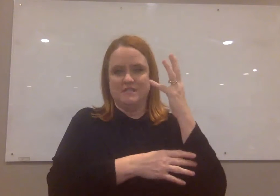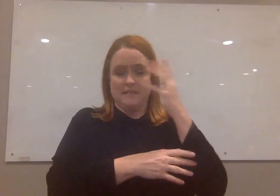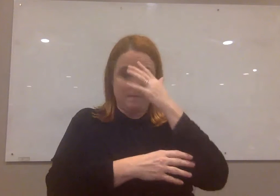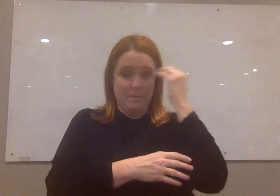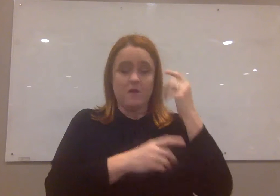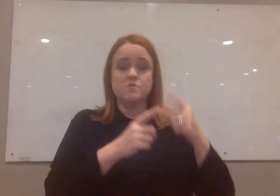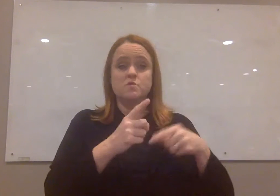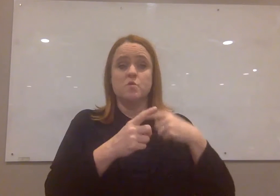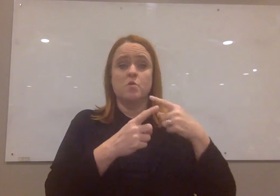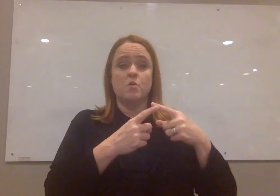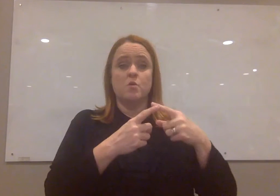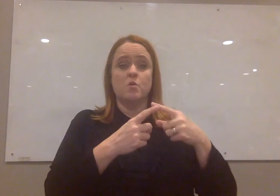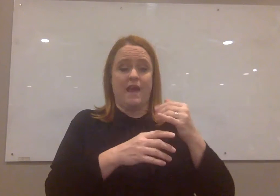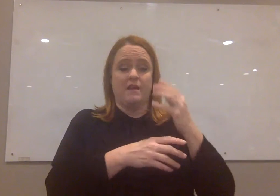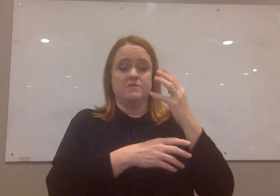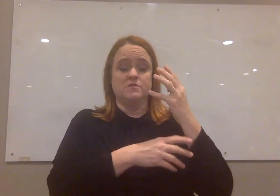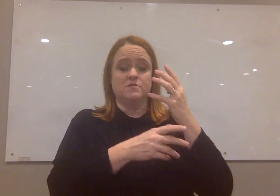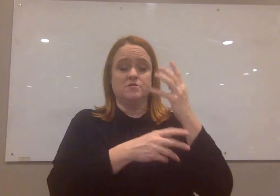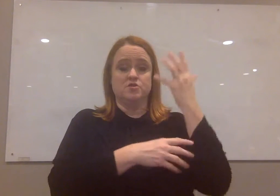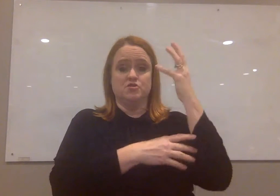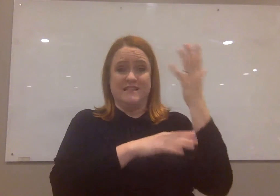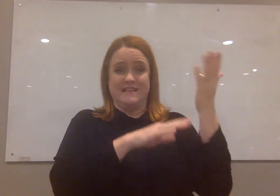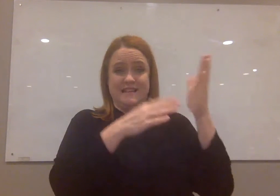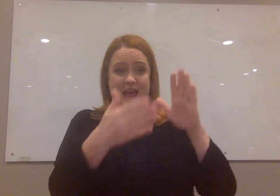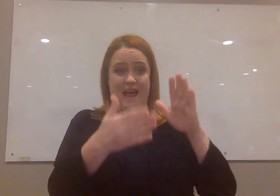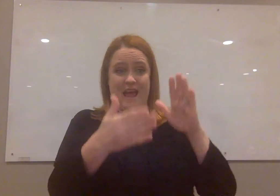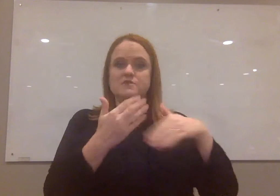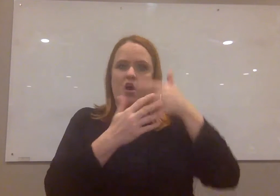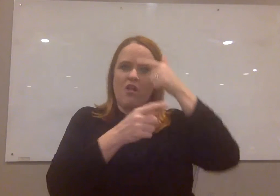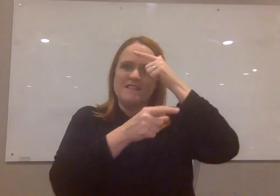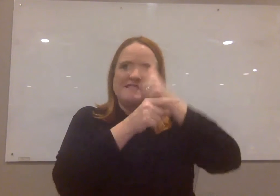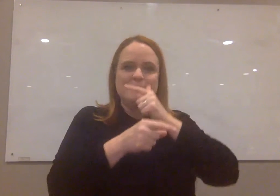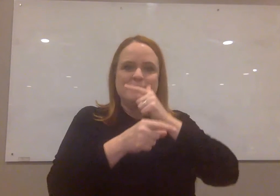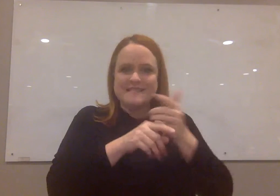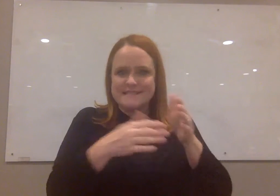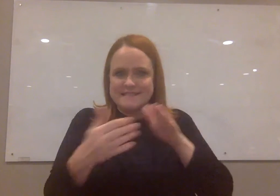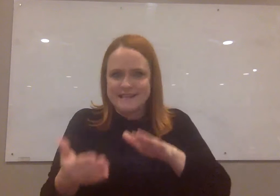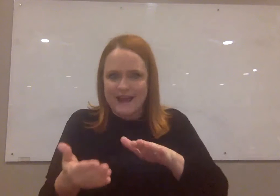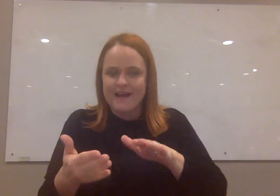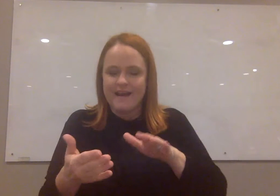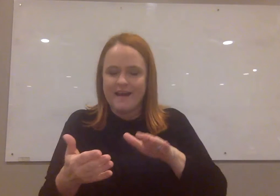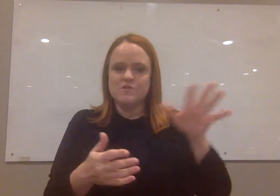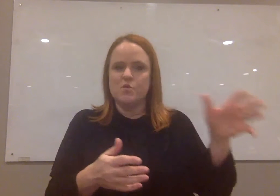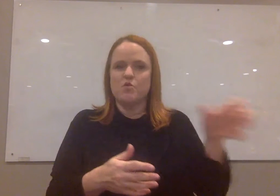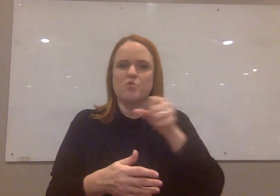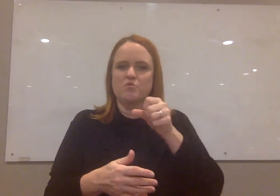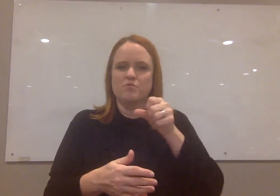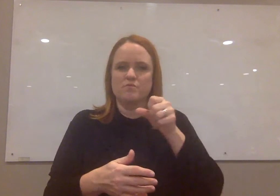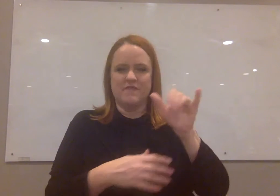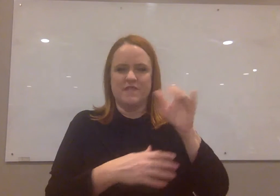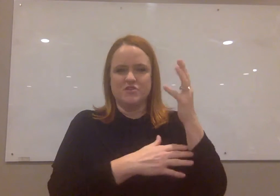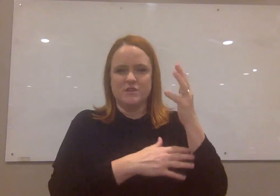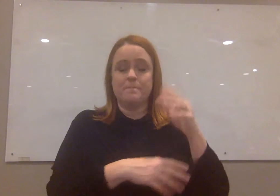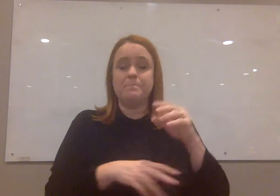siblings died, and you're going to want to take down the entire tree and restart. Monitoring can be useful for things like caches for